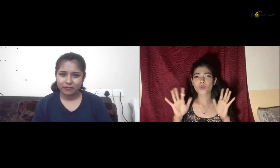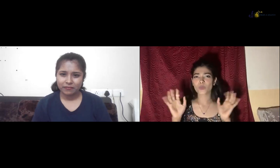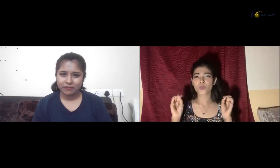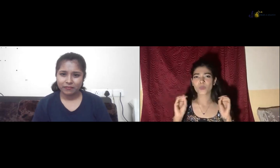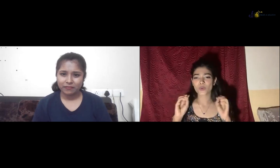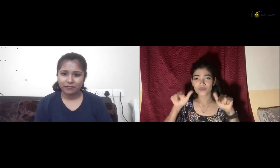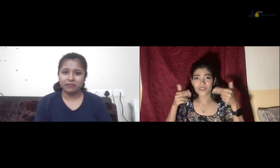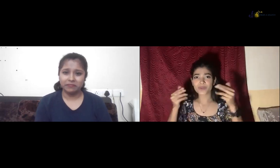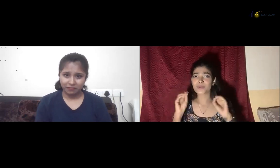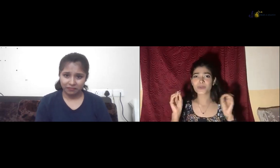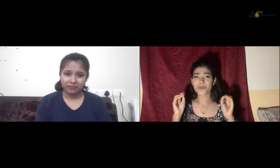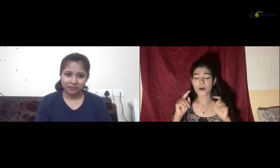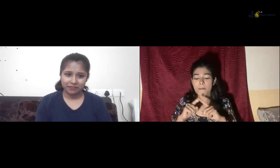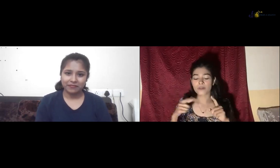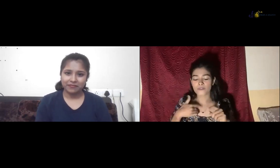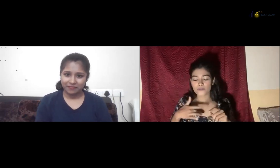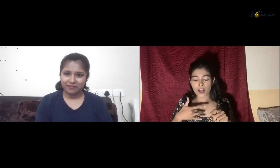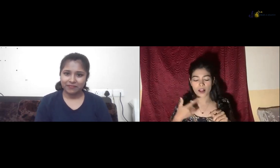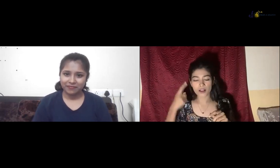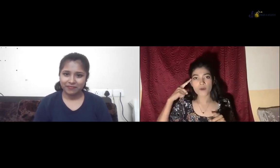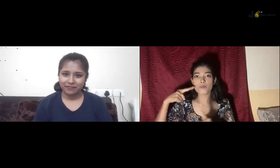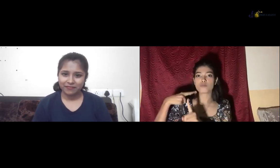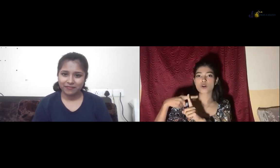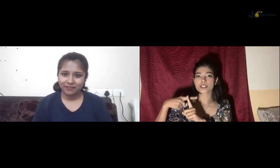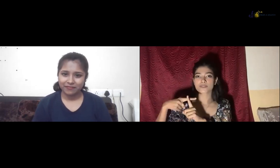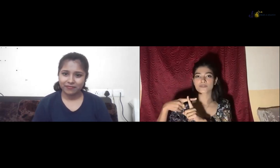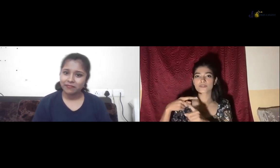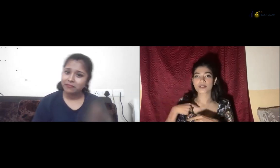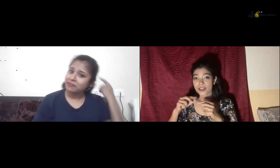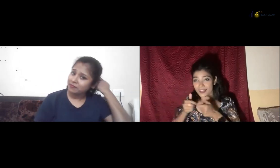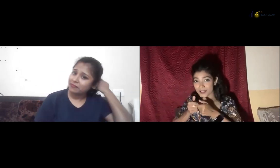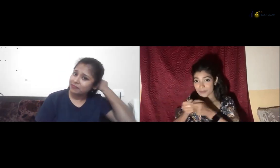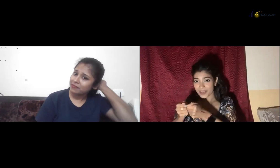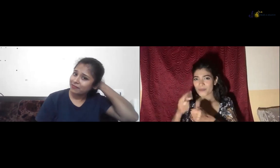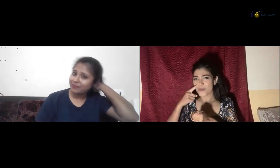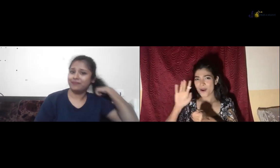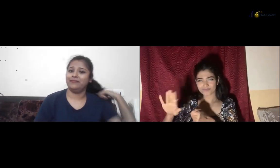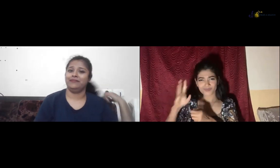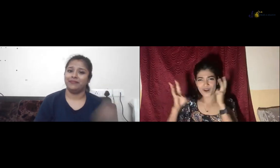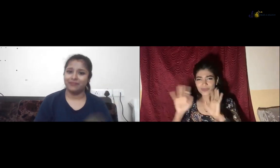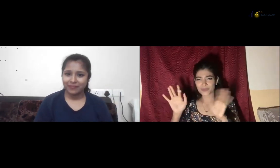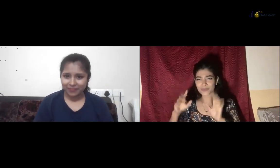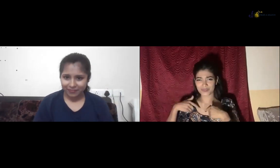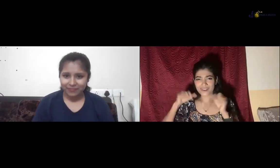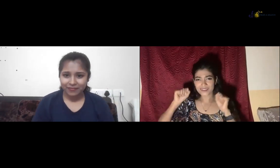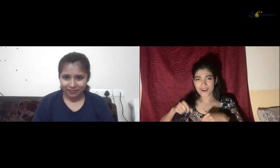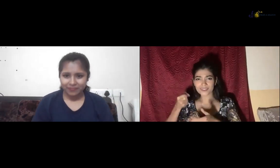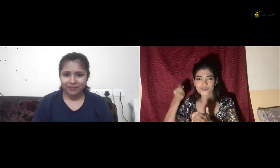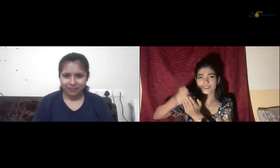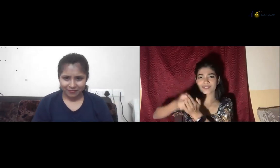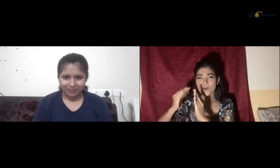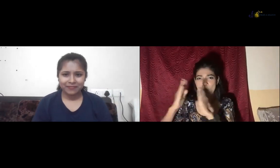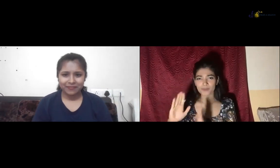phone. So we don't have the internet as well. We can't video call. But I was positive that time. I messaged my